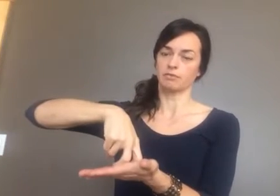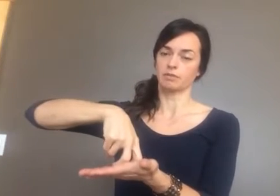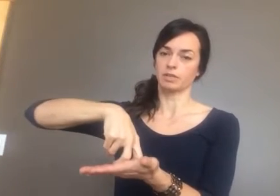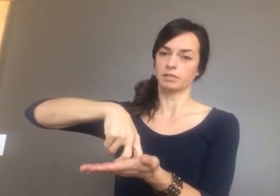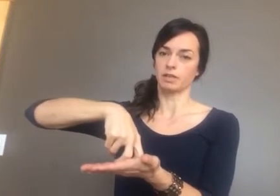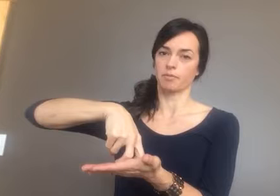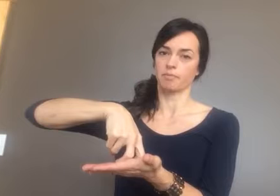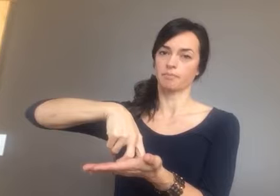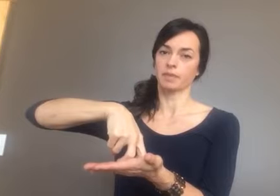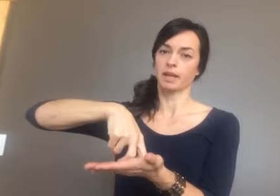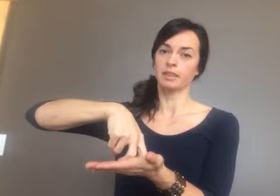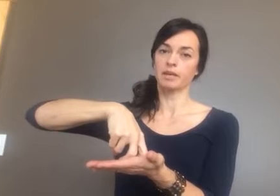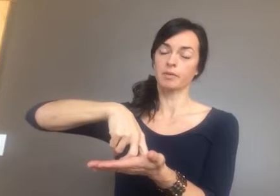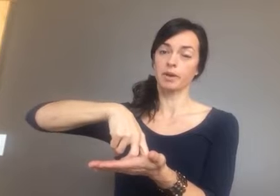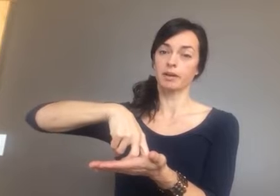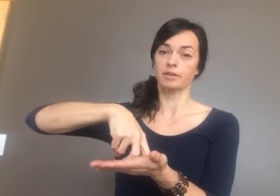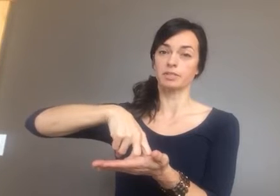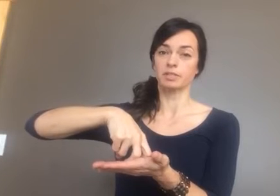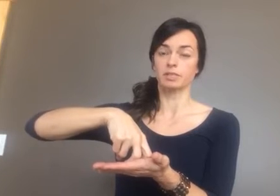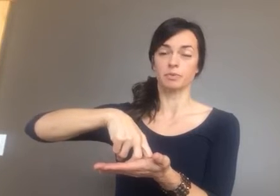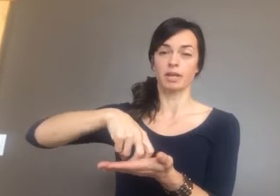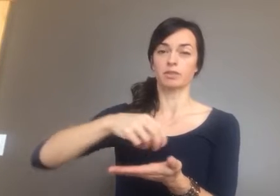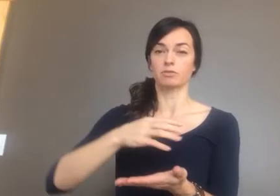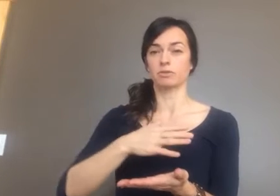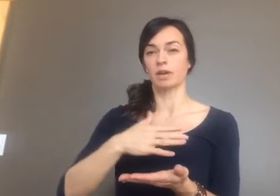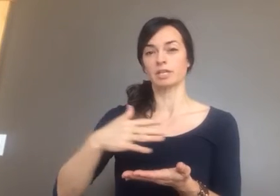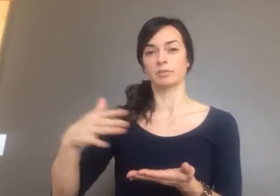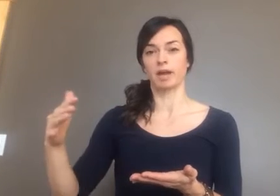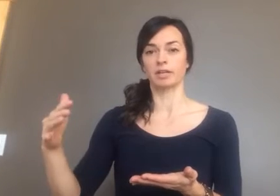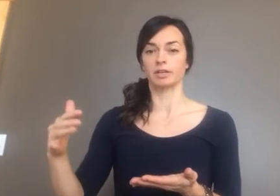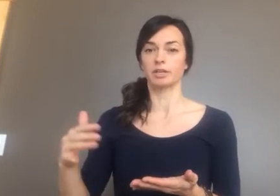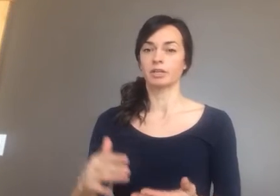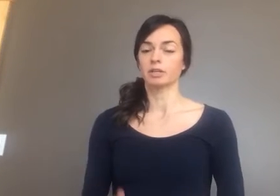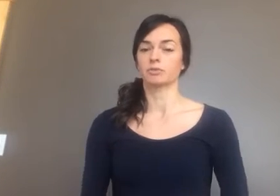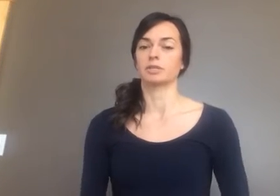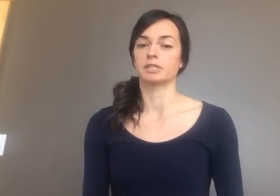for Islam. And their empire eventually spread through Asia Minor towards Europe.